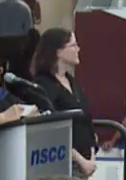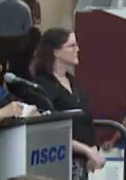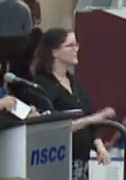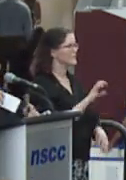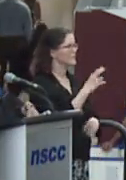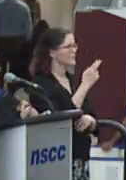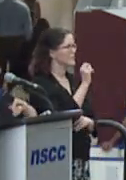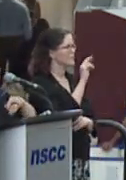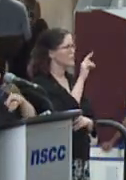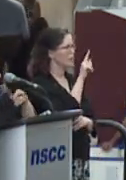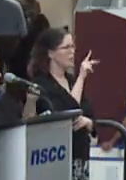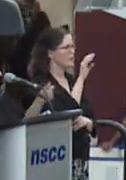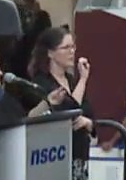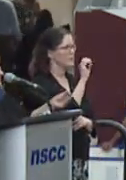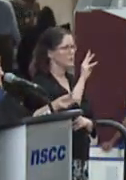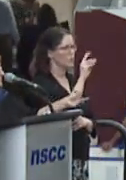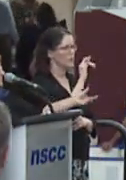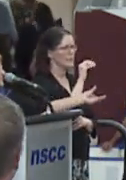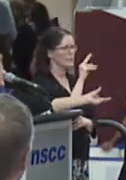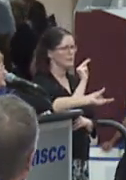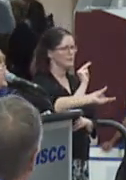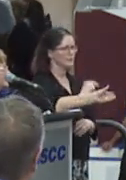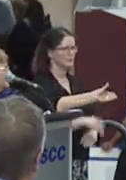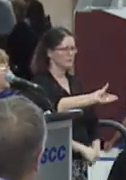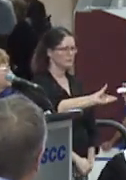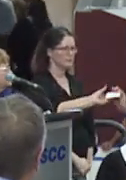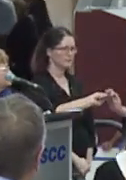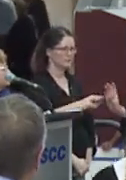Charlotte Wilson.